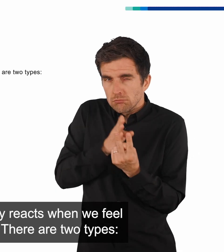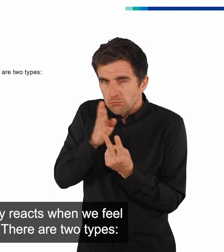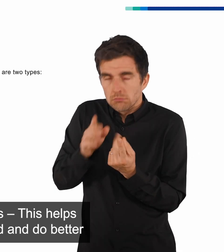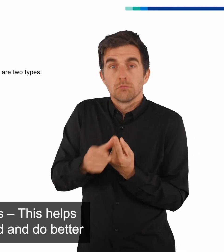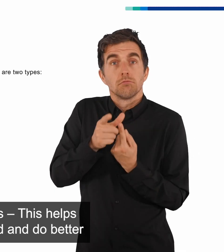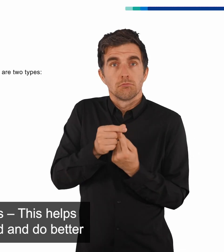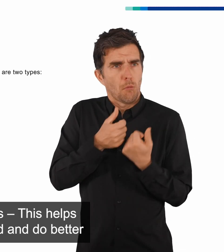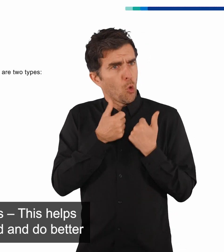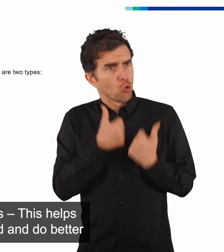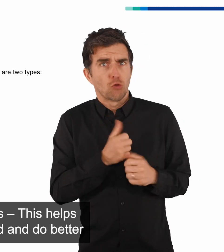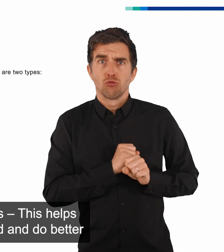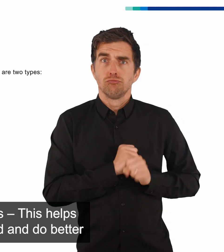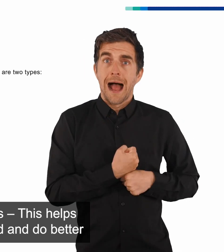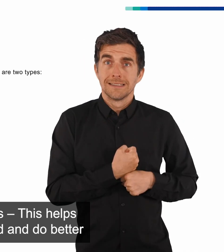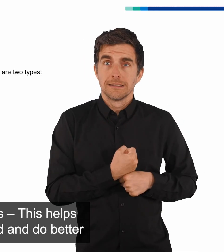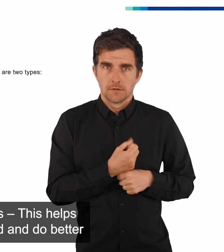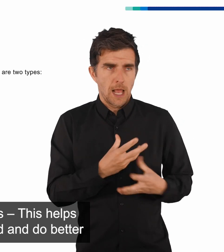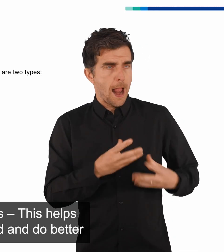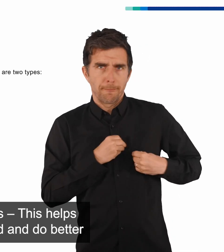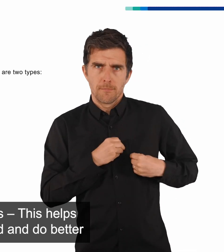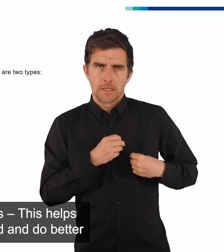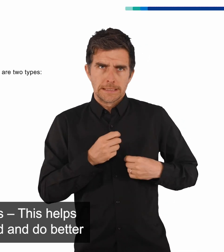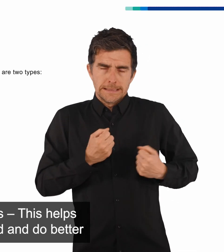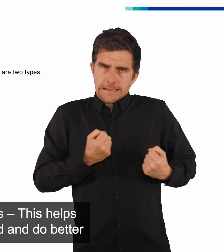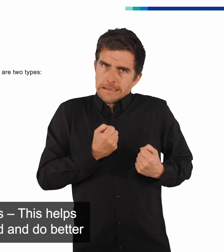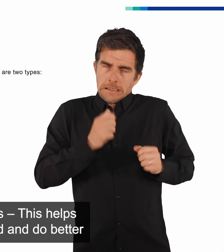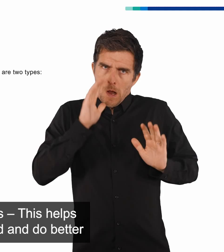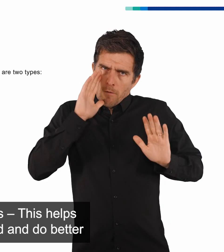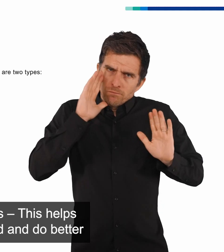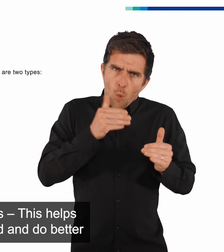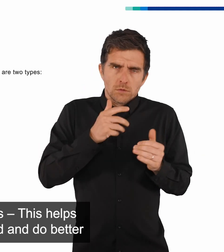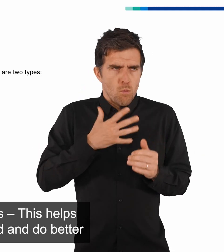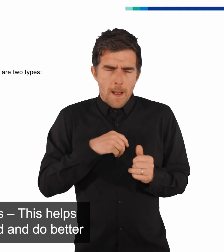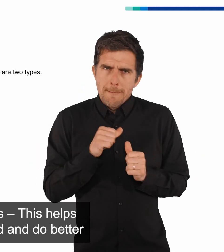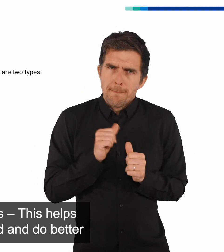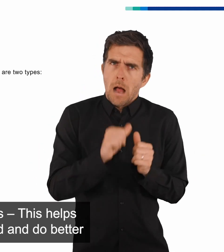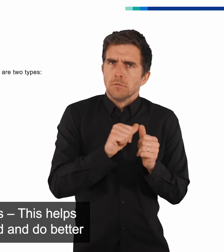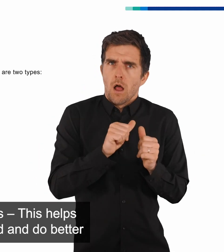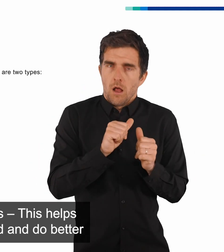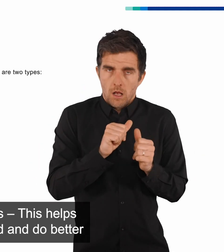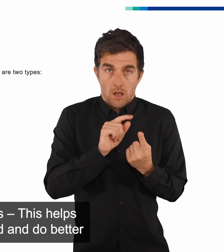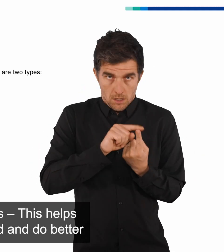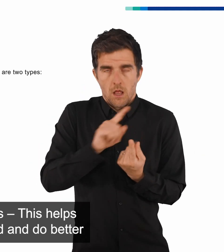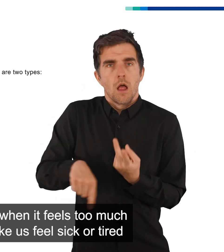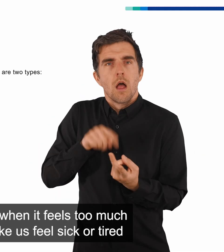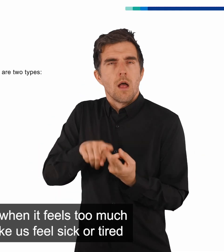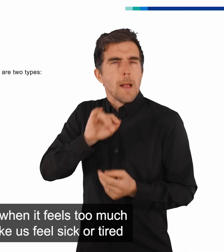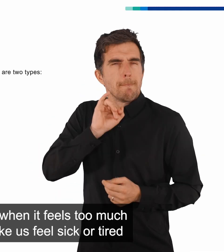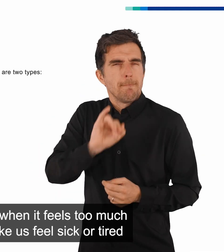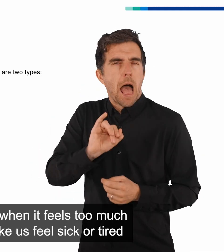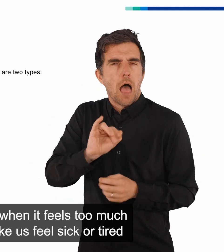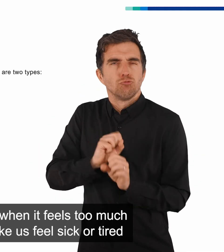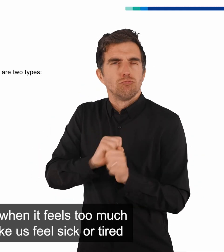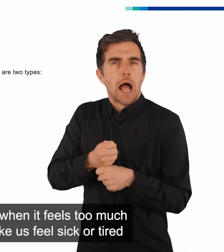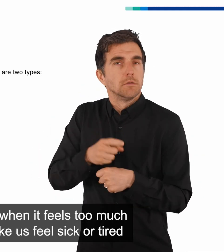This helps us stay focused and do better. Bad stress. This is when it feels too much to